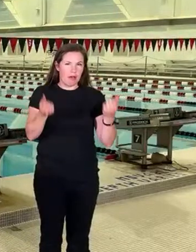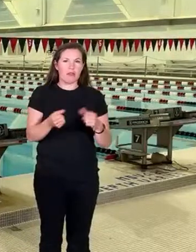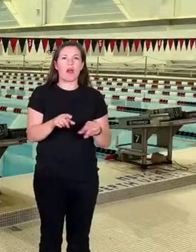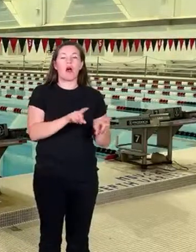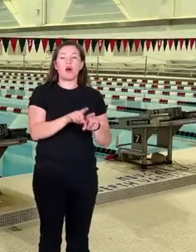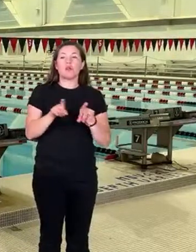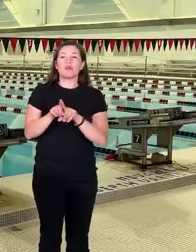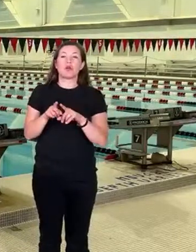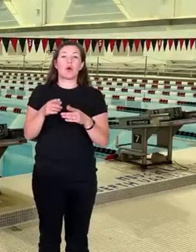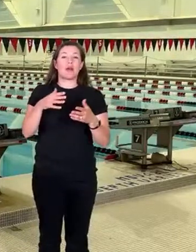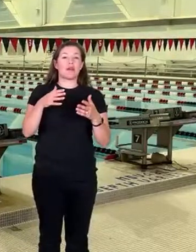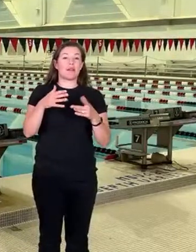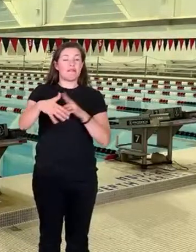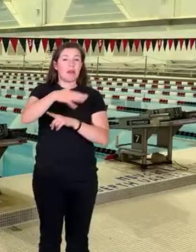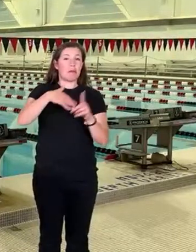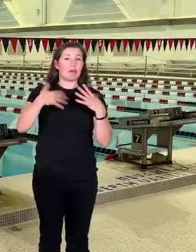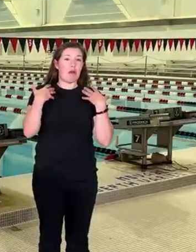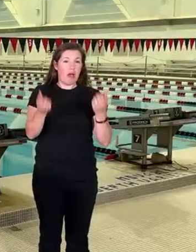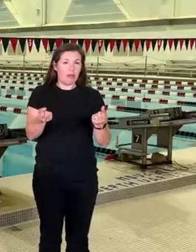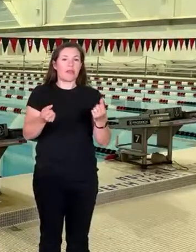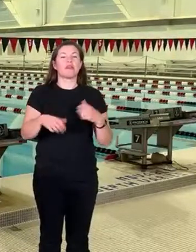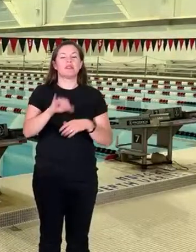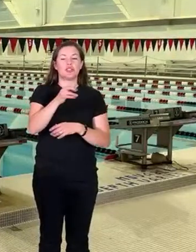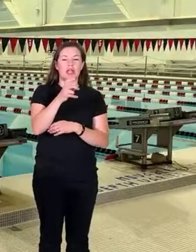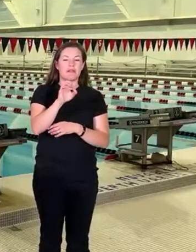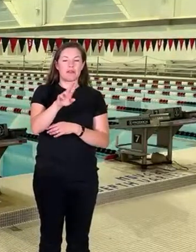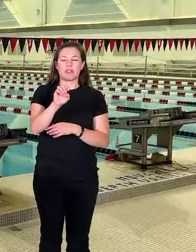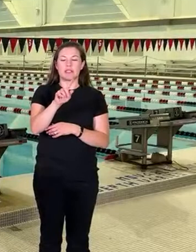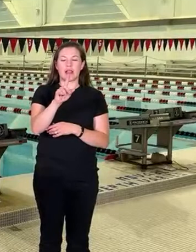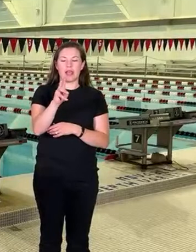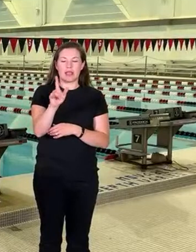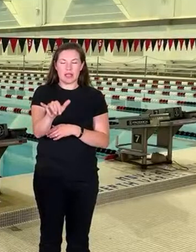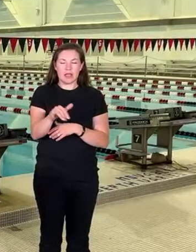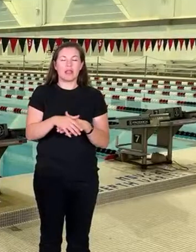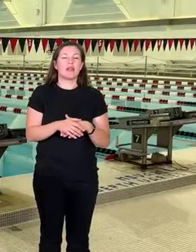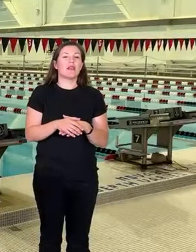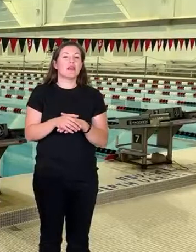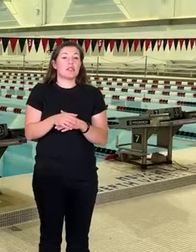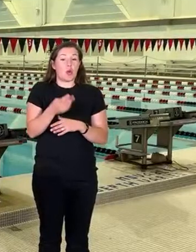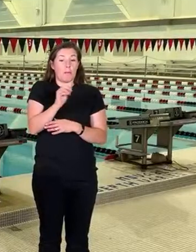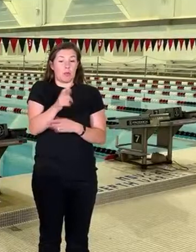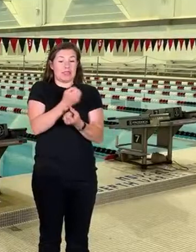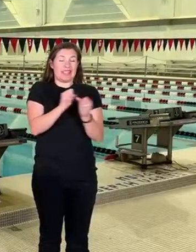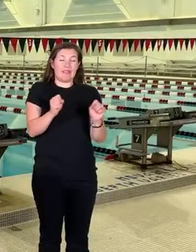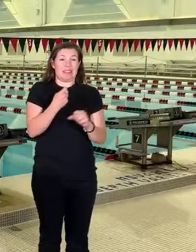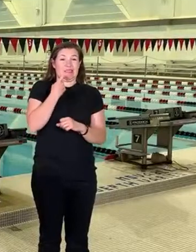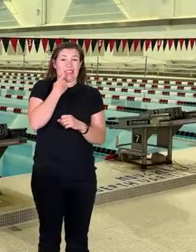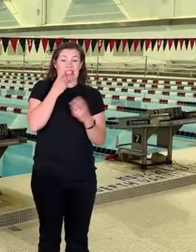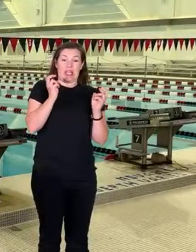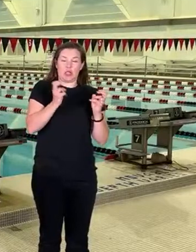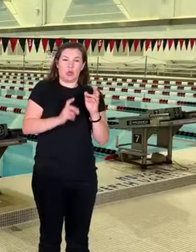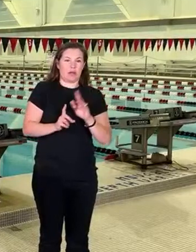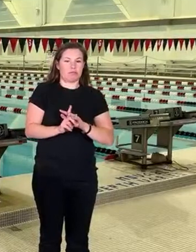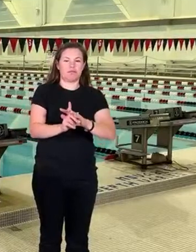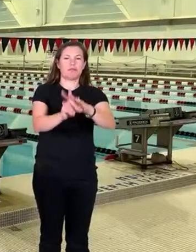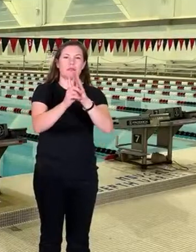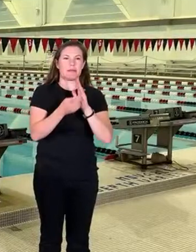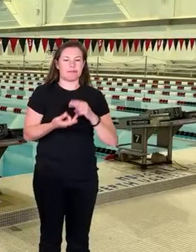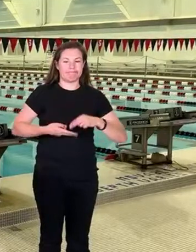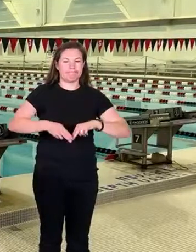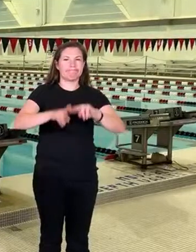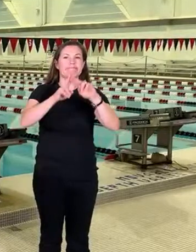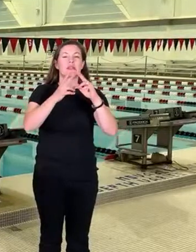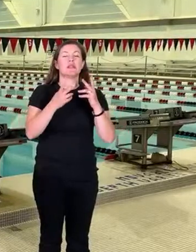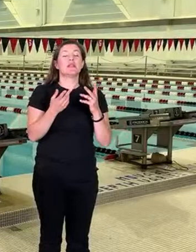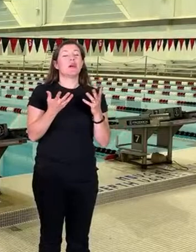Jennifer Delaney. We talk about pool safety and also an issue that has cropped up in recent weeks that we want people to be aware of, which